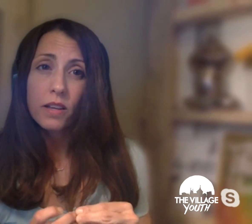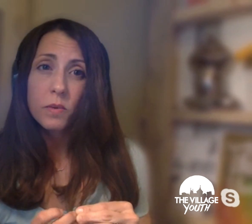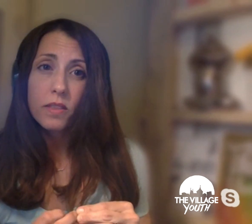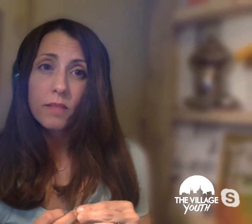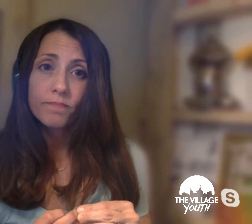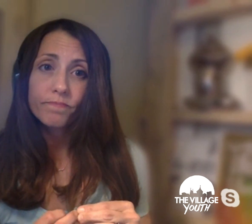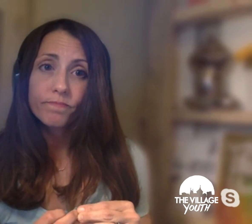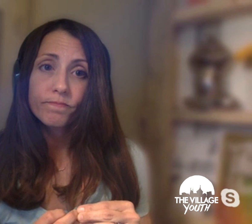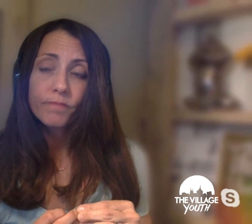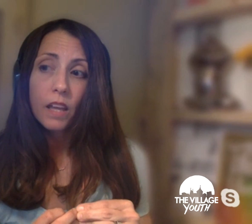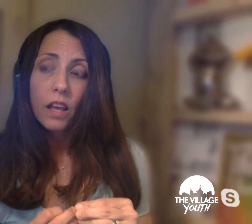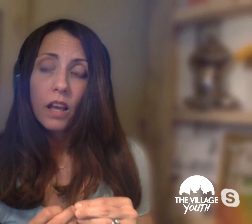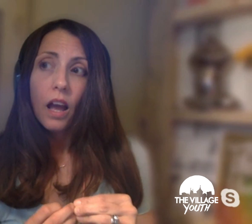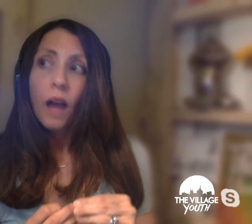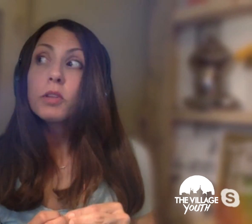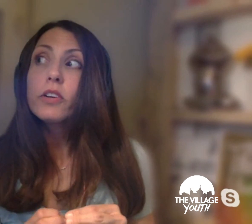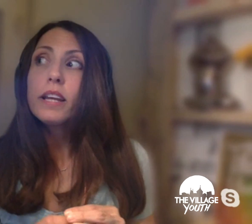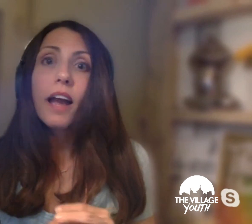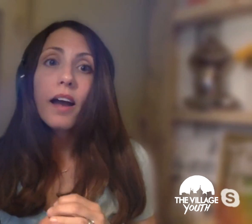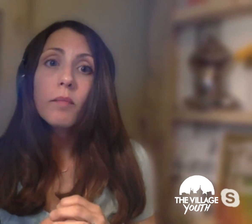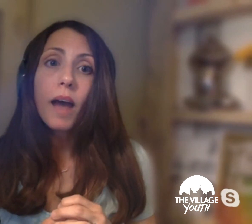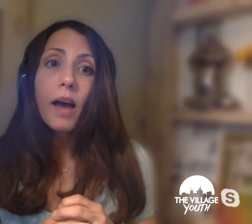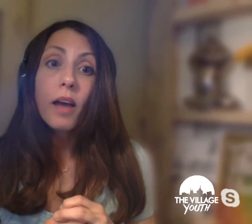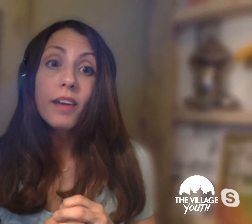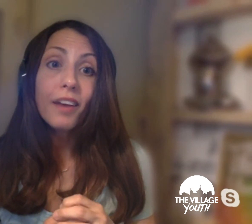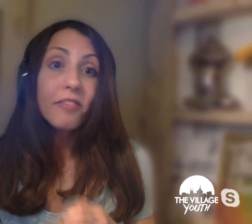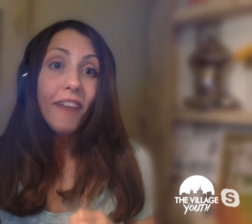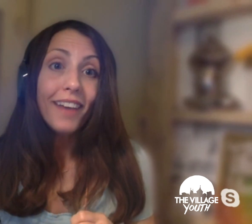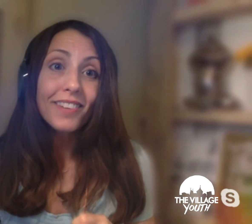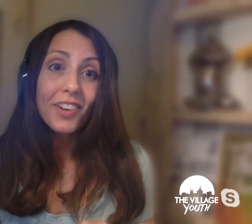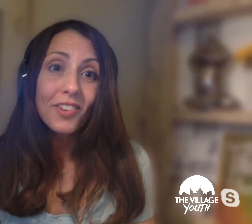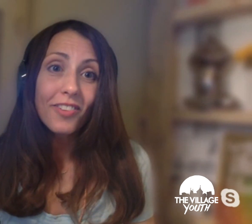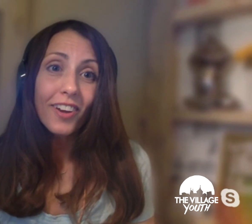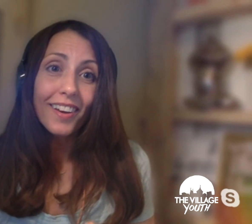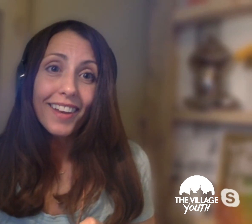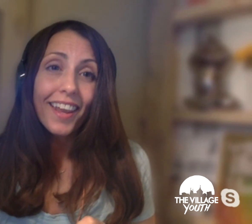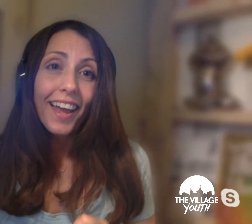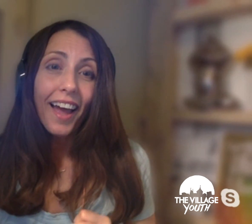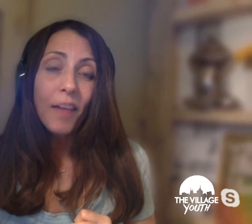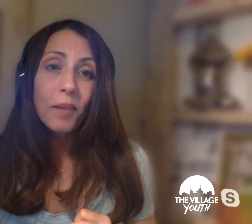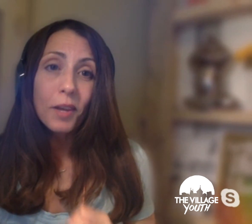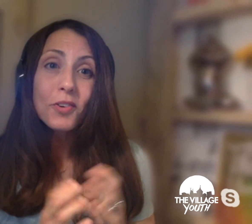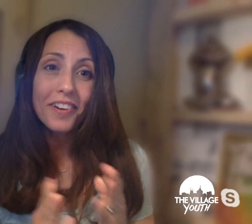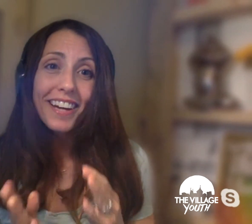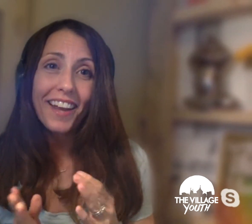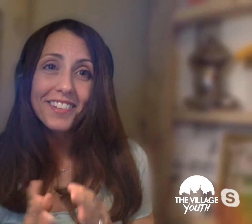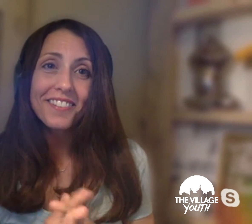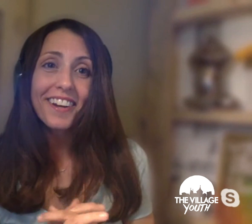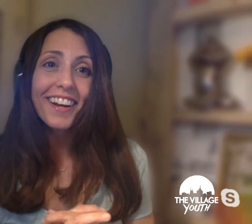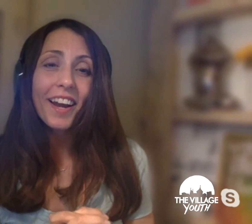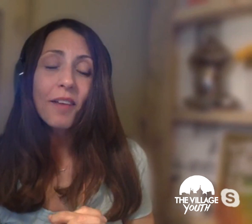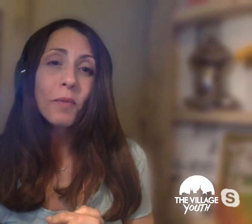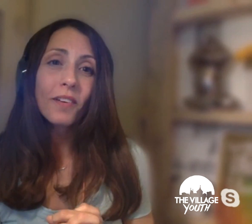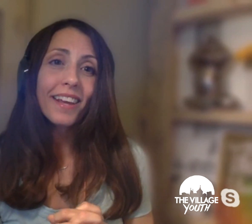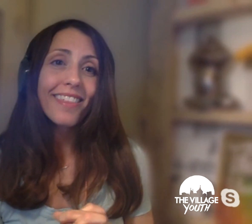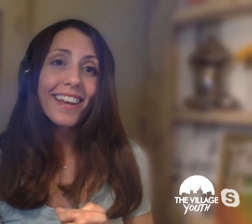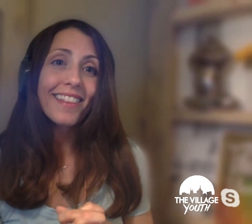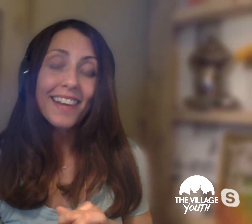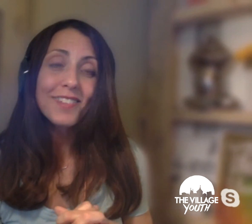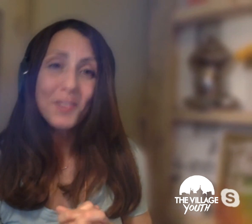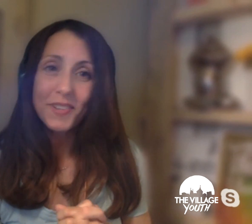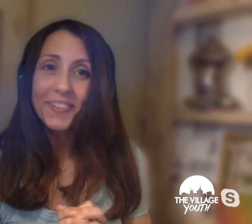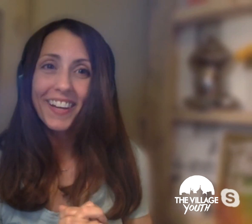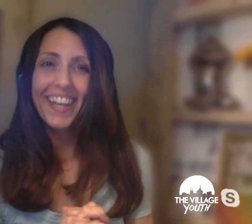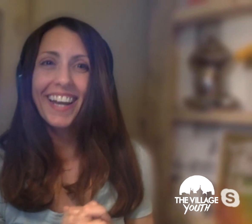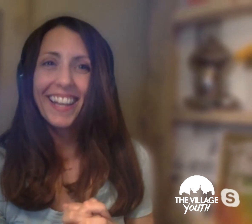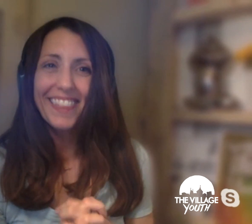Right? It's with it. I'm learning. I identify as an introvert. I'm an introverted extrovert, and I'm learning that